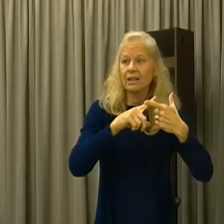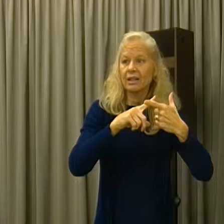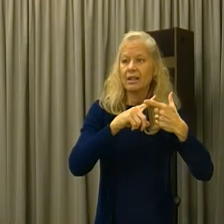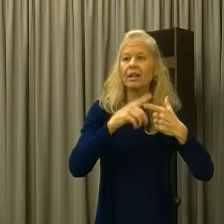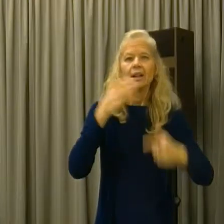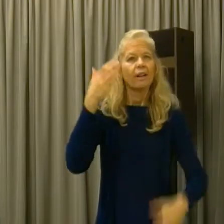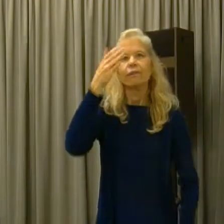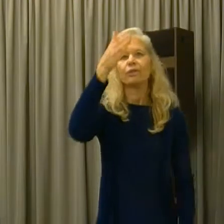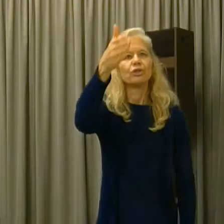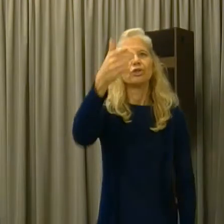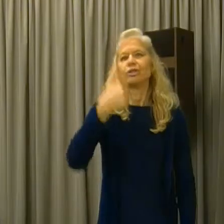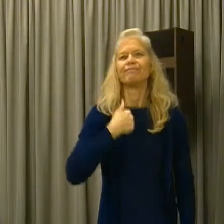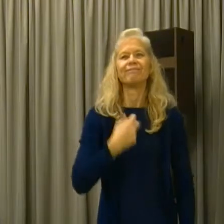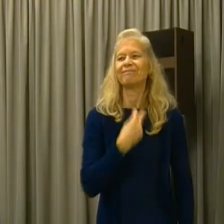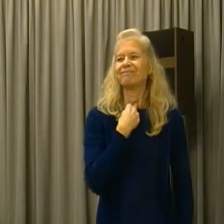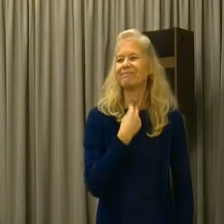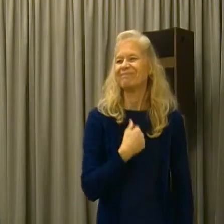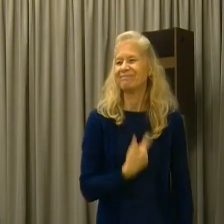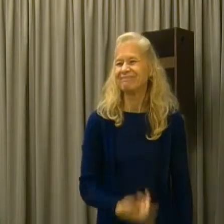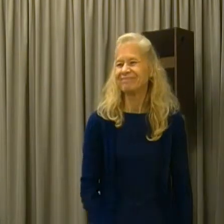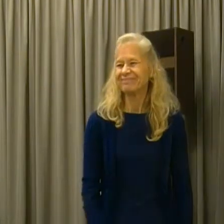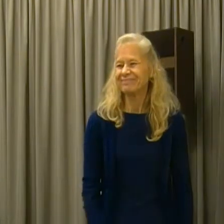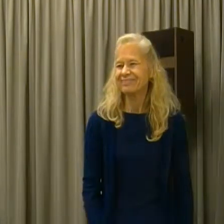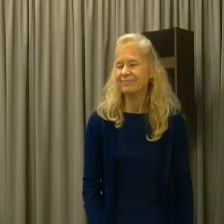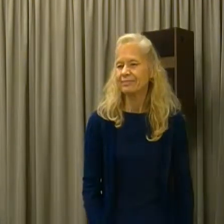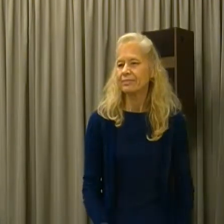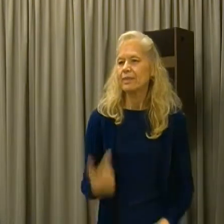We need to be careful to think about our thinking.